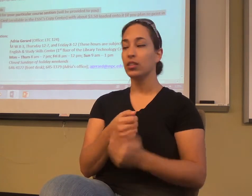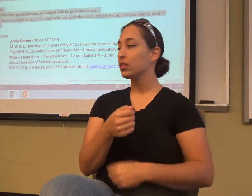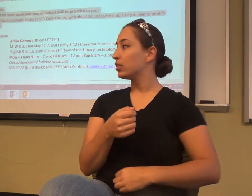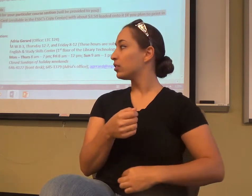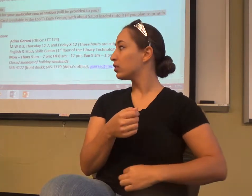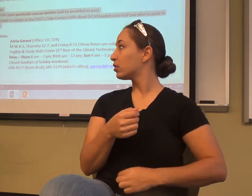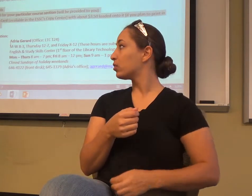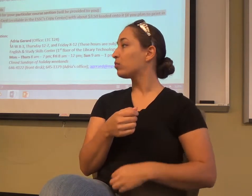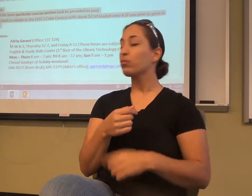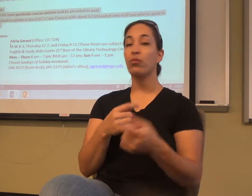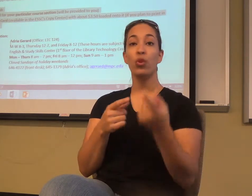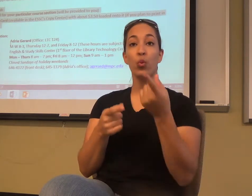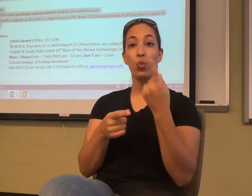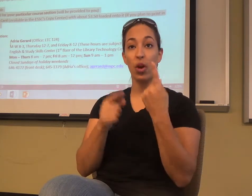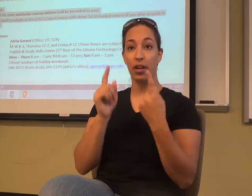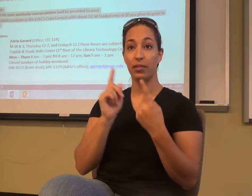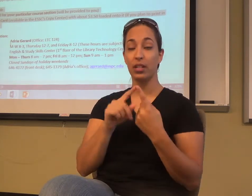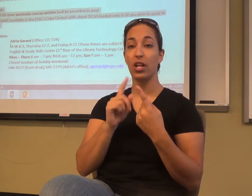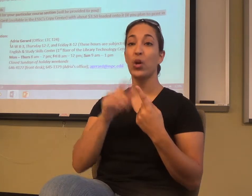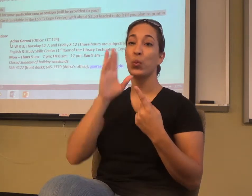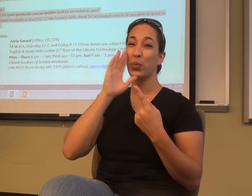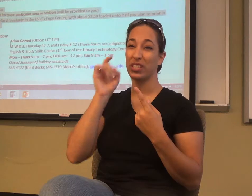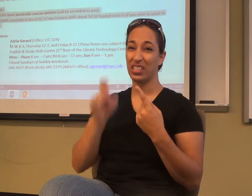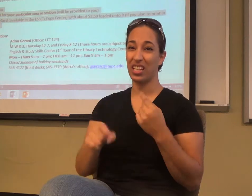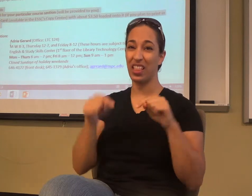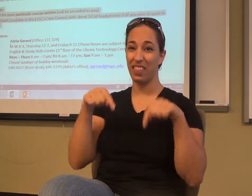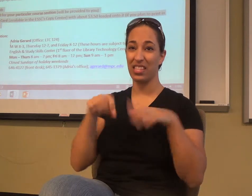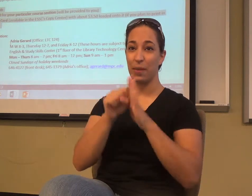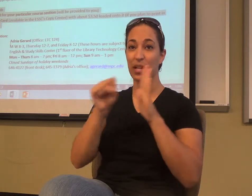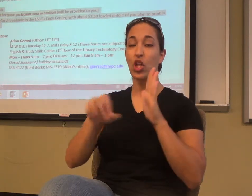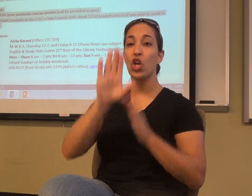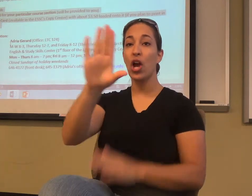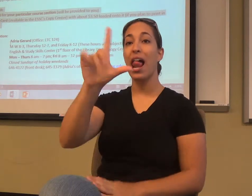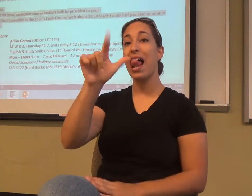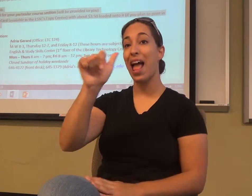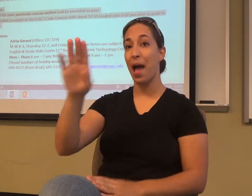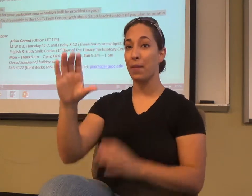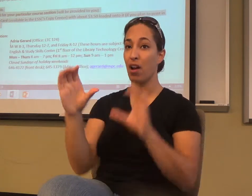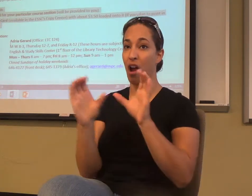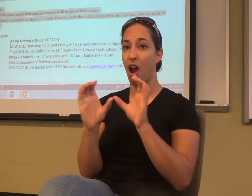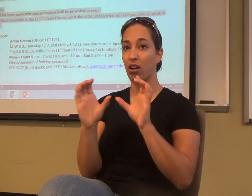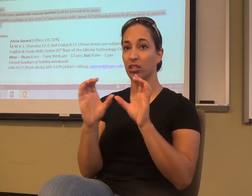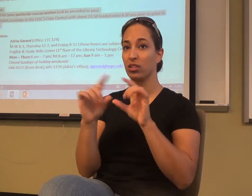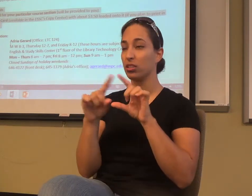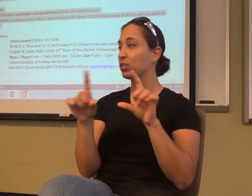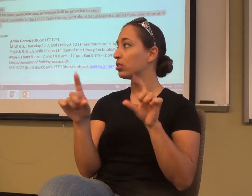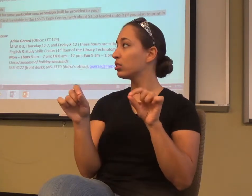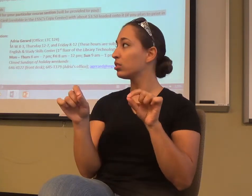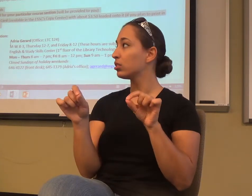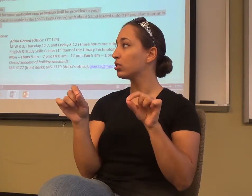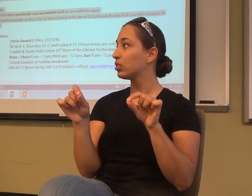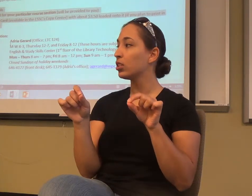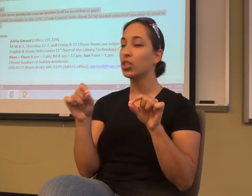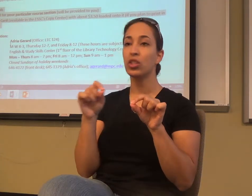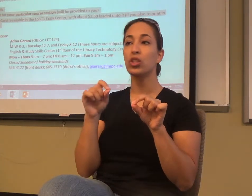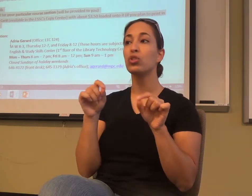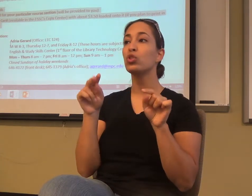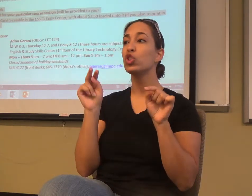One of the things that you're going to need for the semester is your lab card. Okay, so take a look at this real quick. I'd like to touch on some of the features that are on this